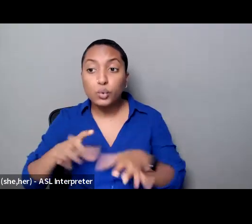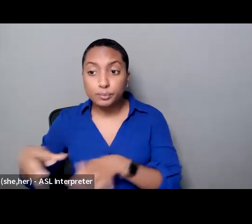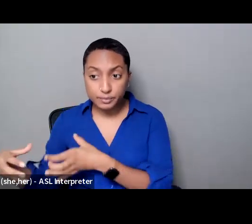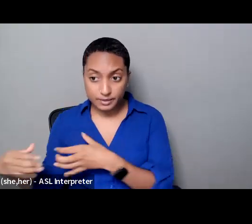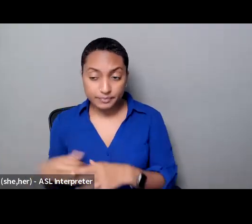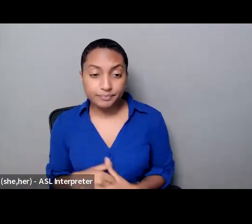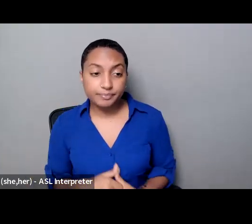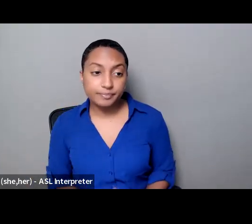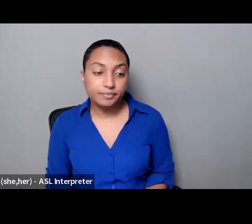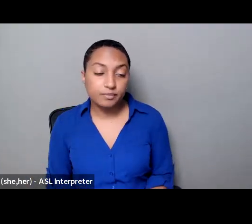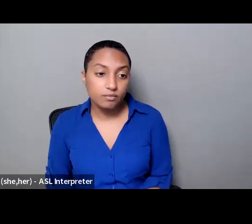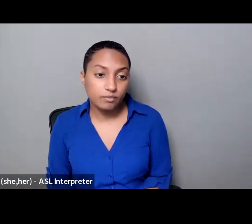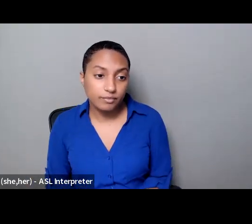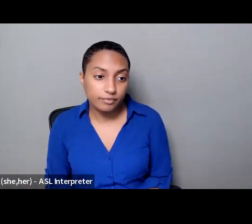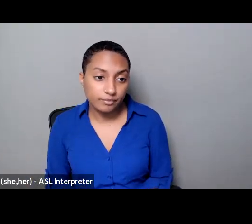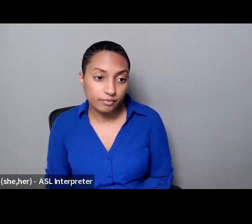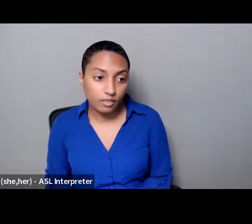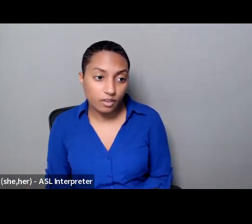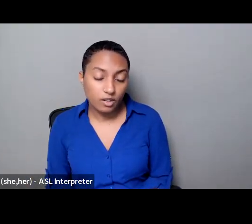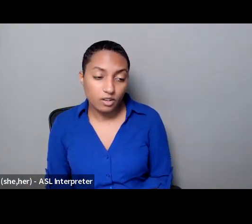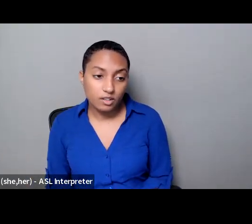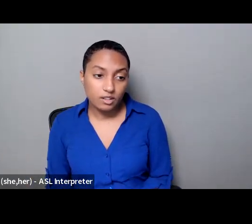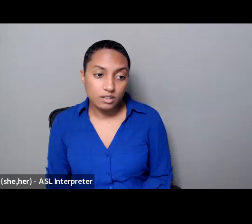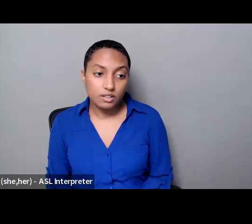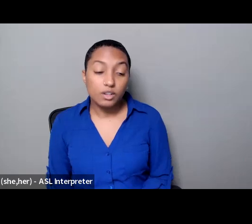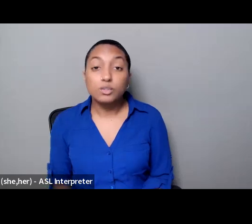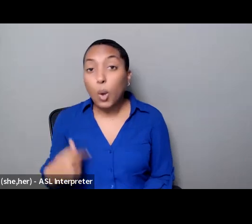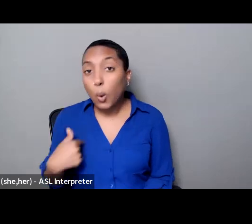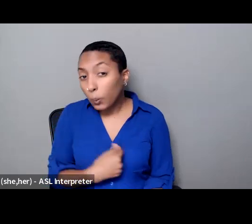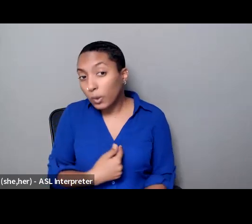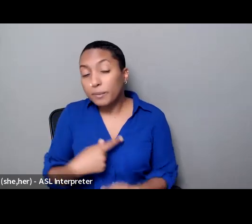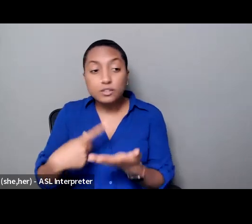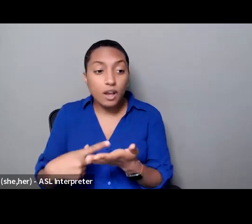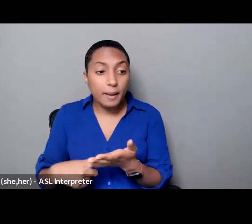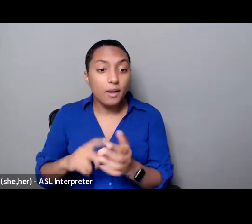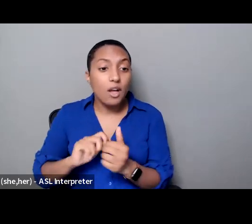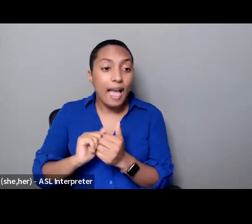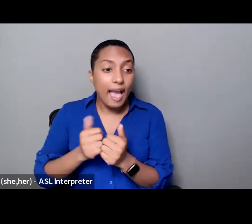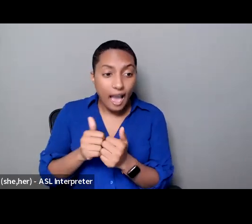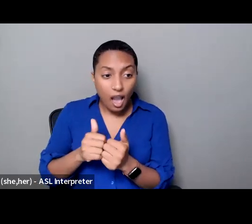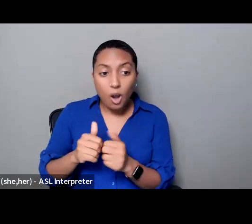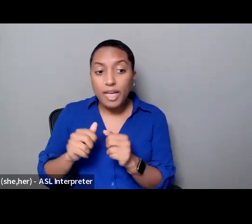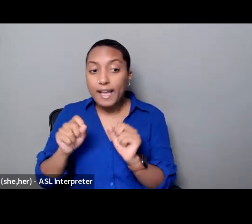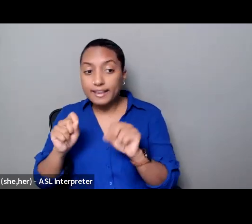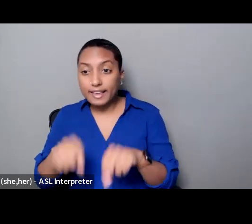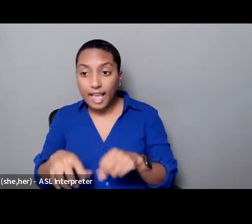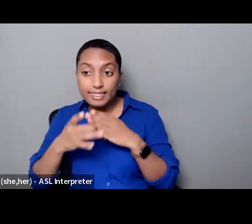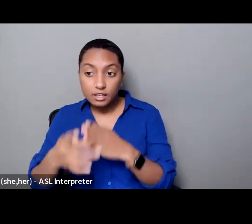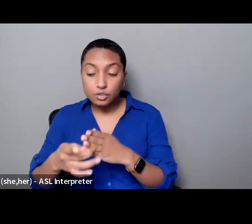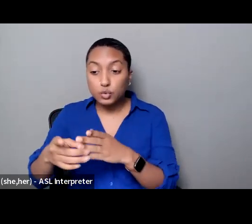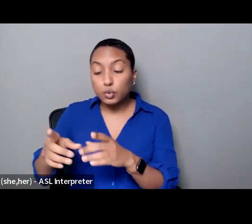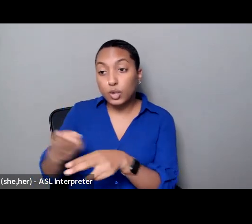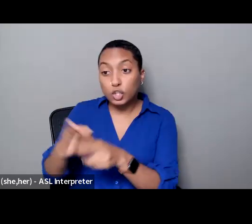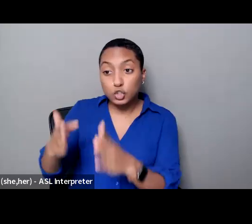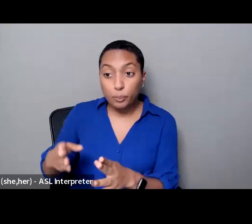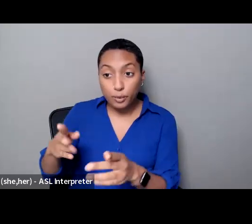going to talk a little about how that can guide us to look at consumer control in independent living spaces, because we saw